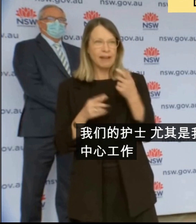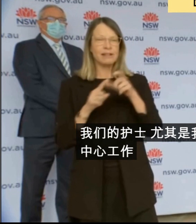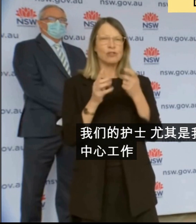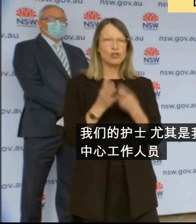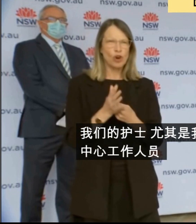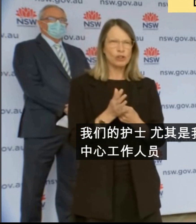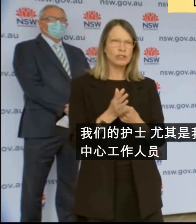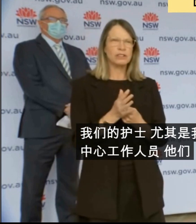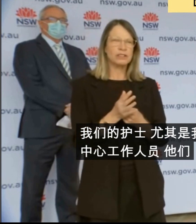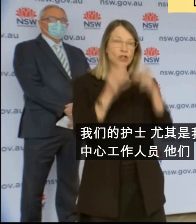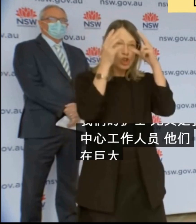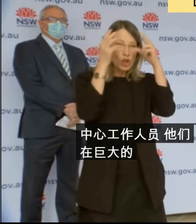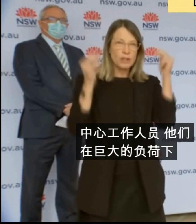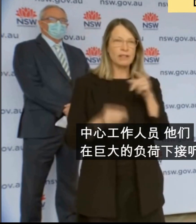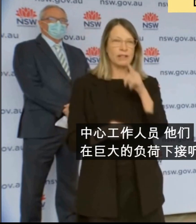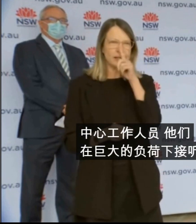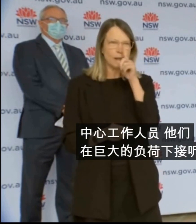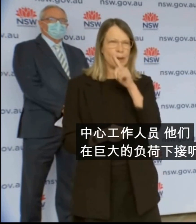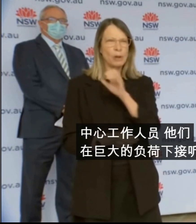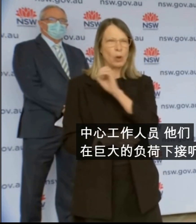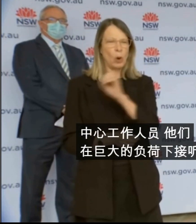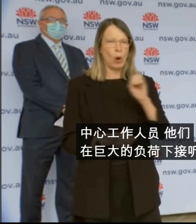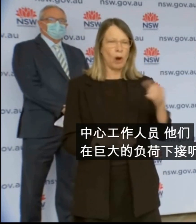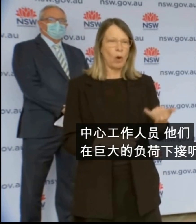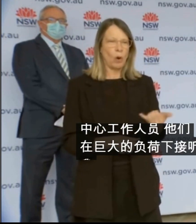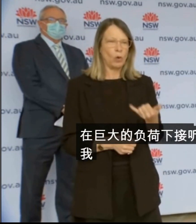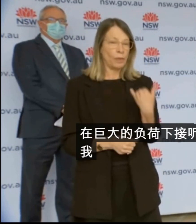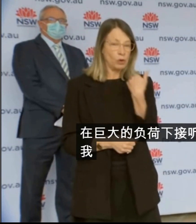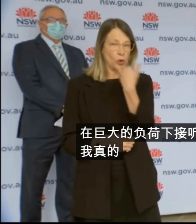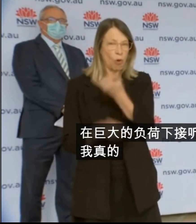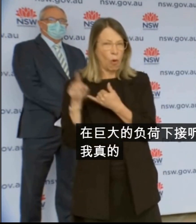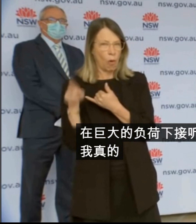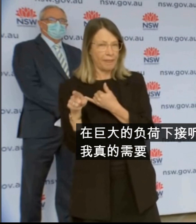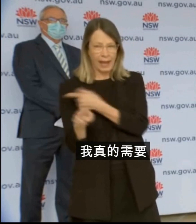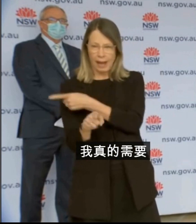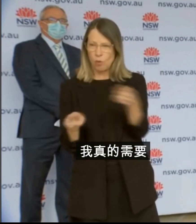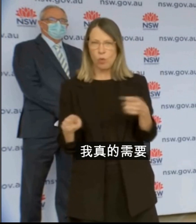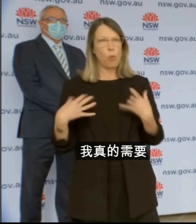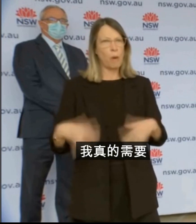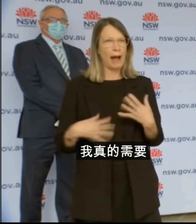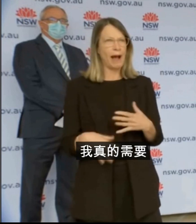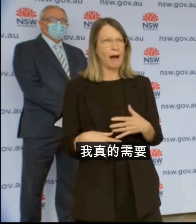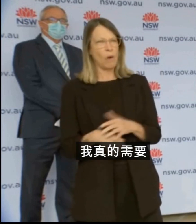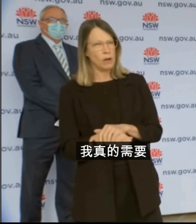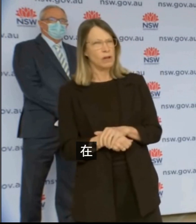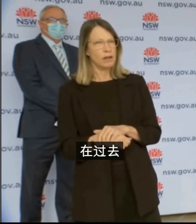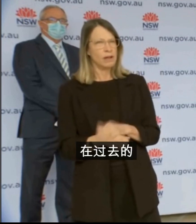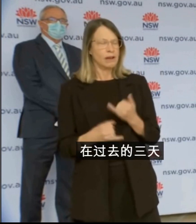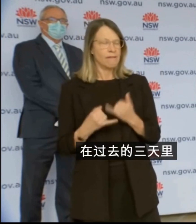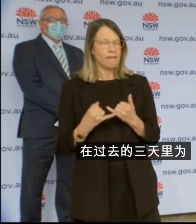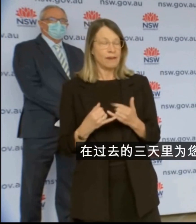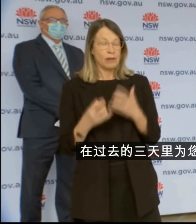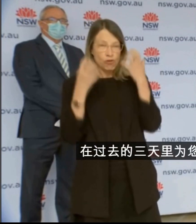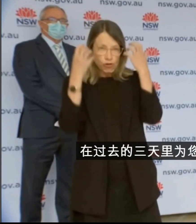centre staff who take the 000 calls under immense load. I really need to put this into perspective for you.